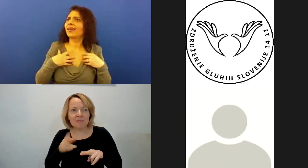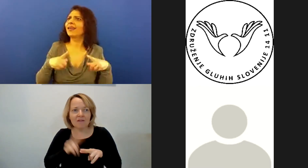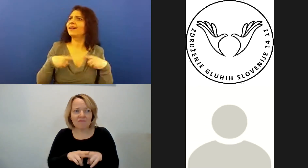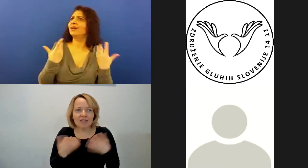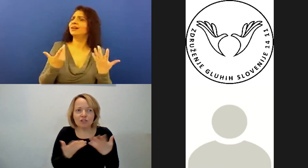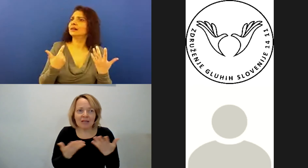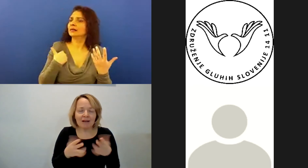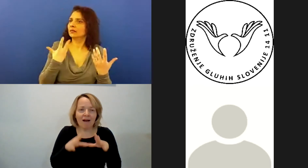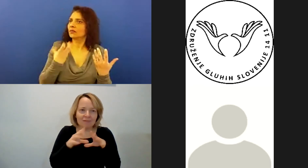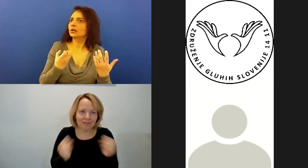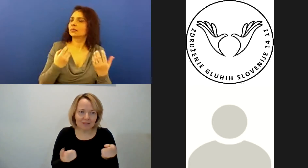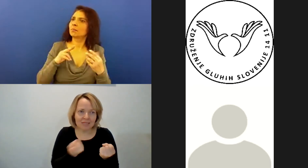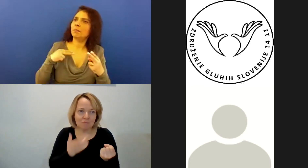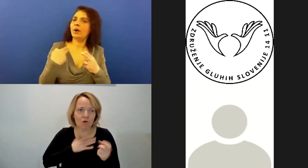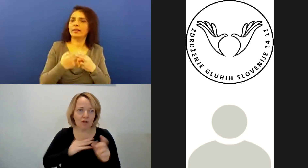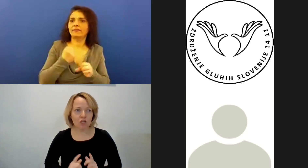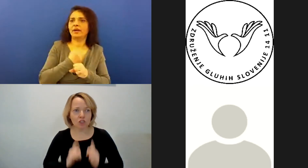in the Dutch deaf community?